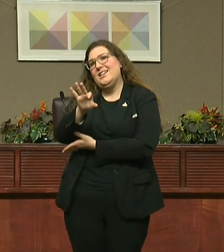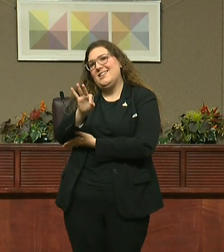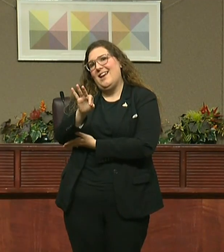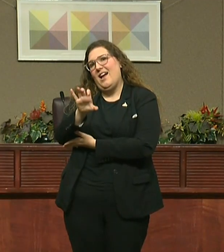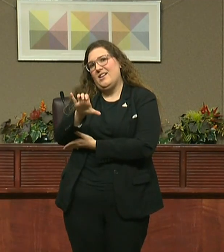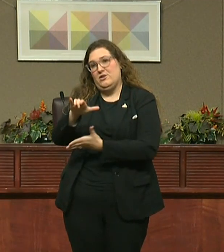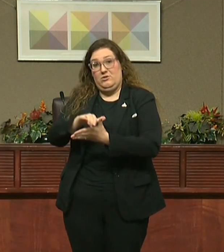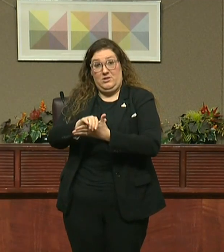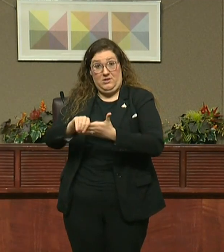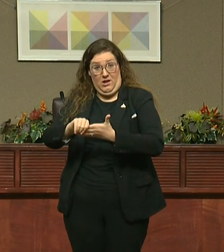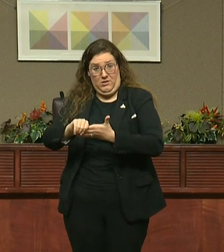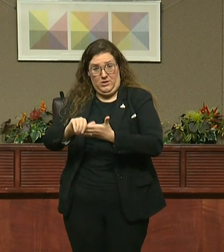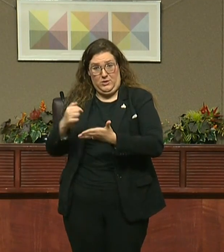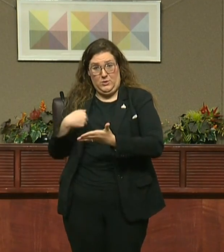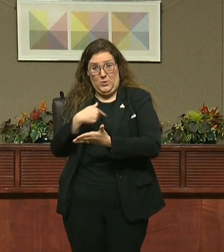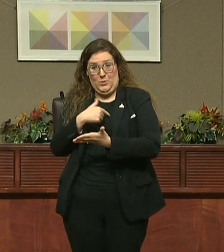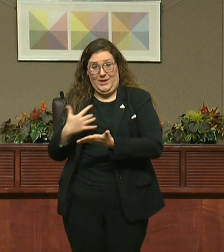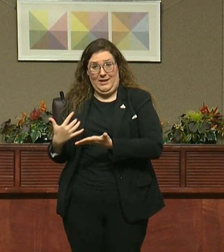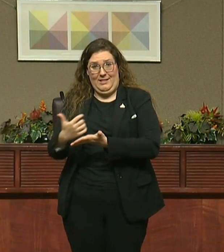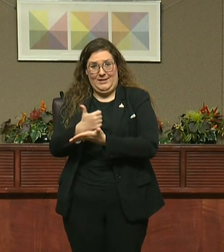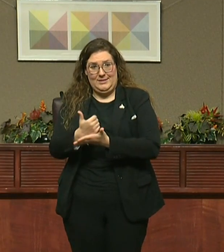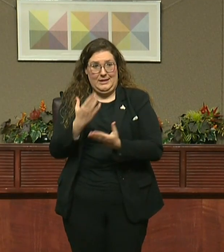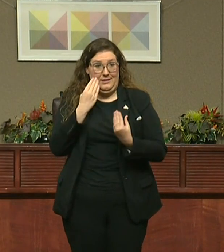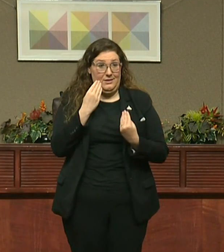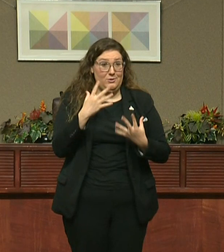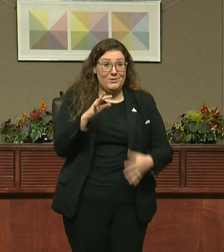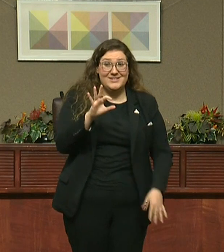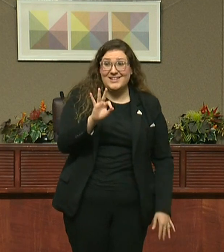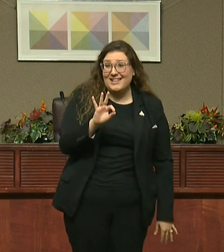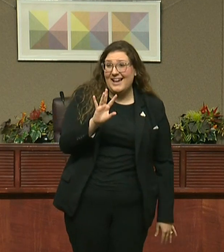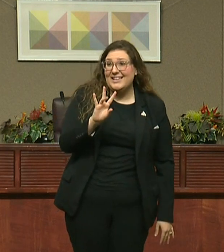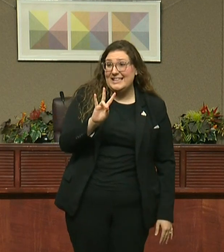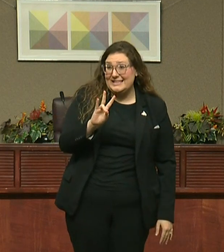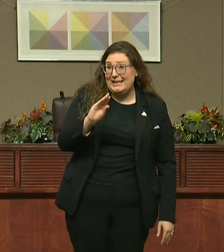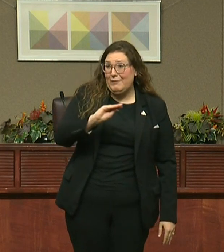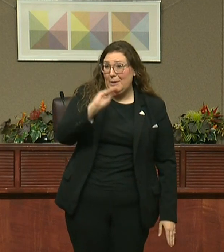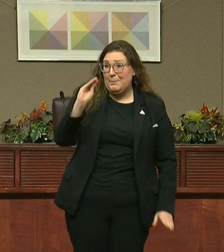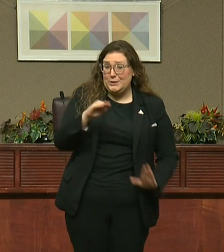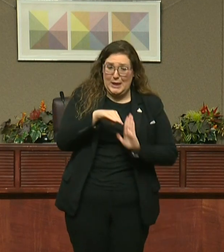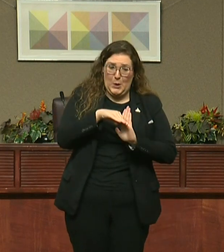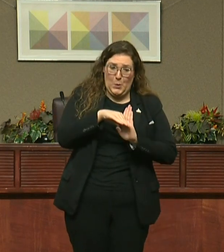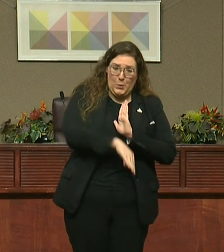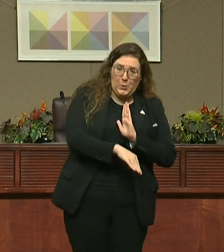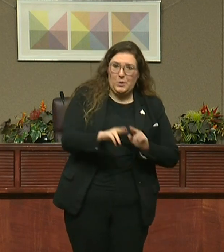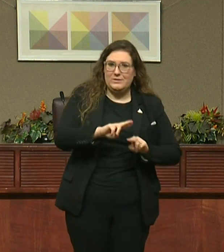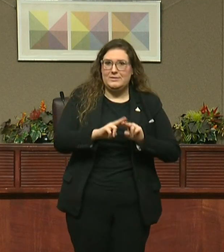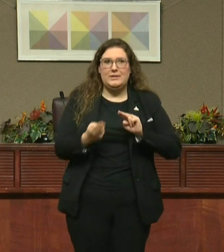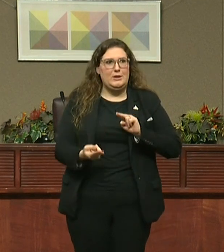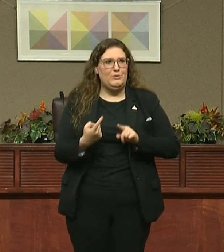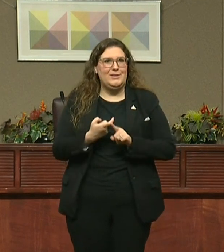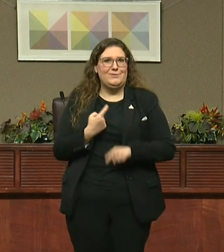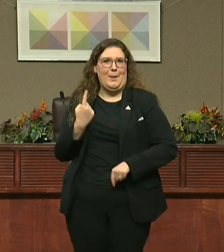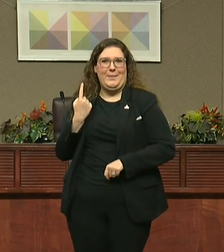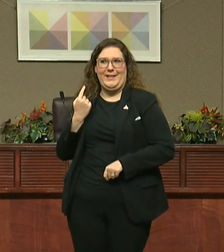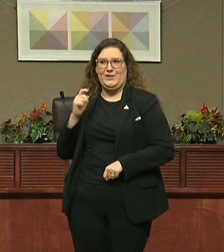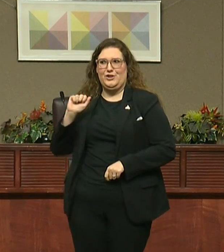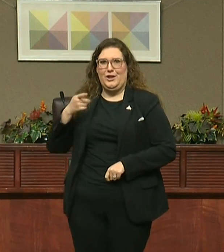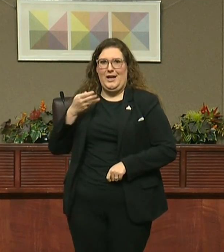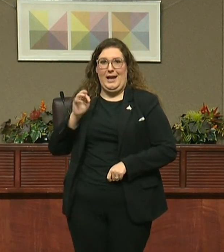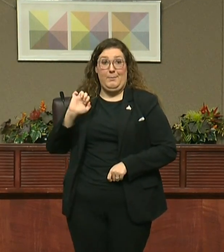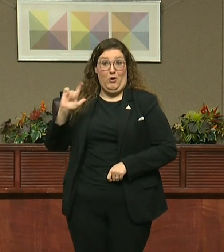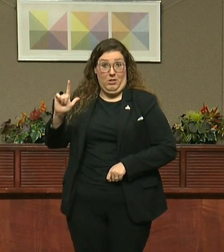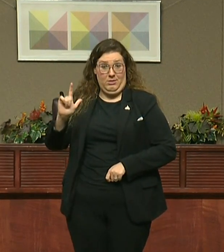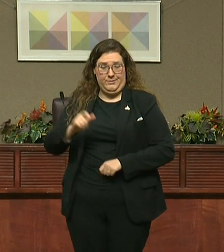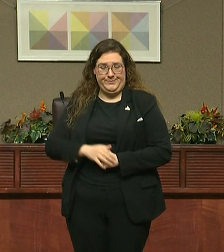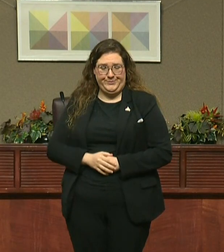$765,900. That is a 97% decrease from April of 2019.